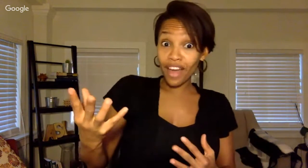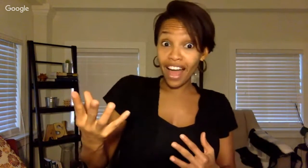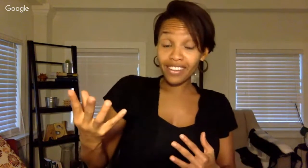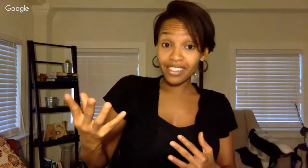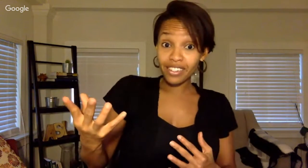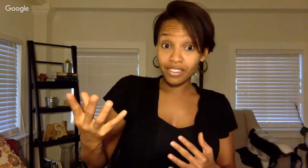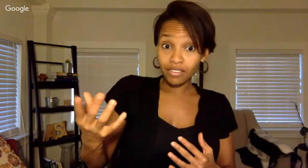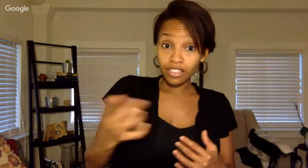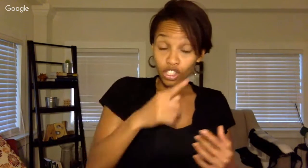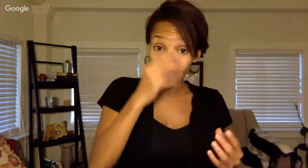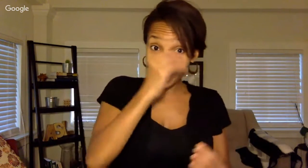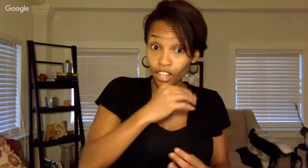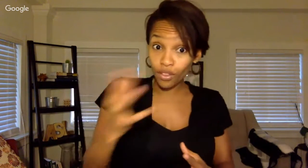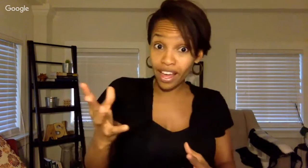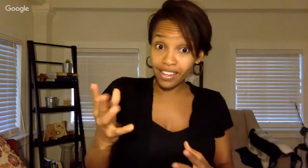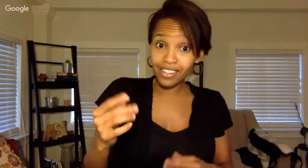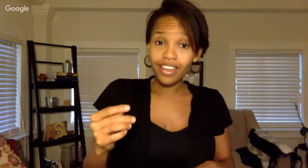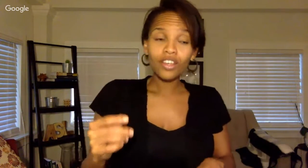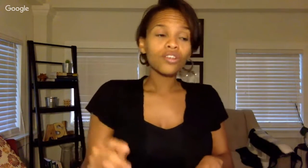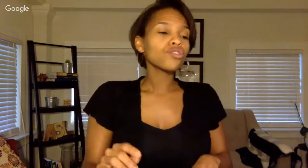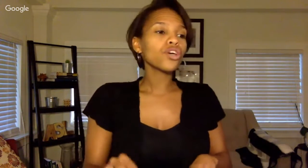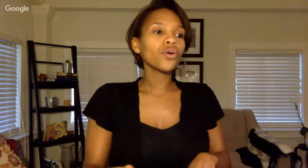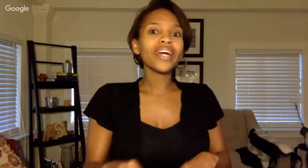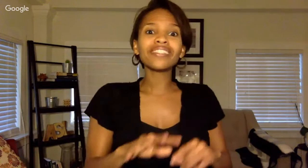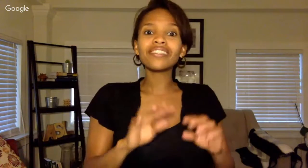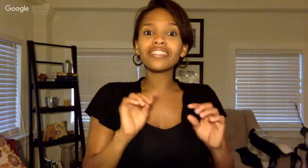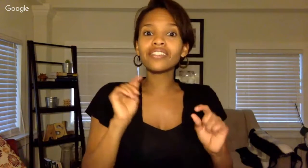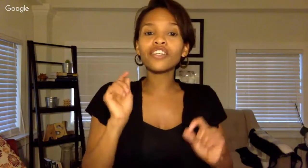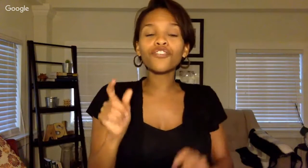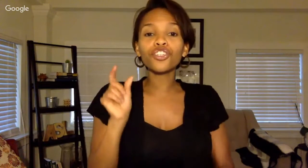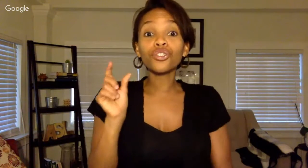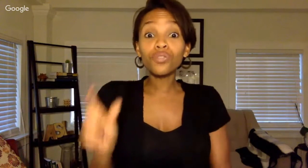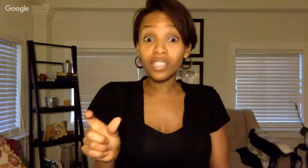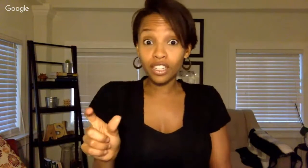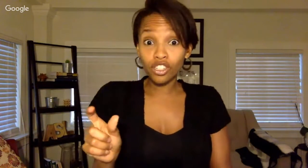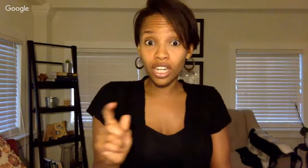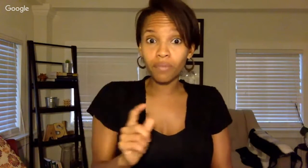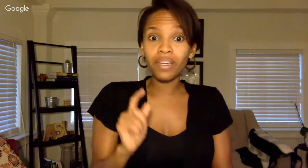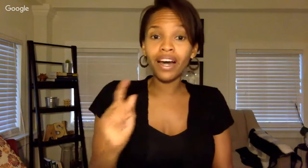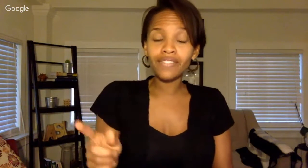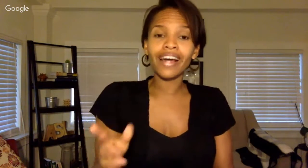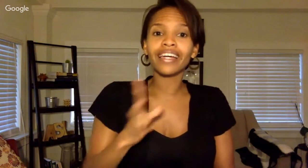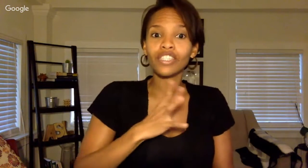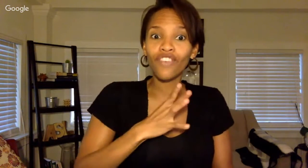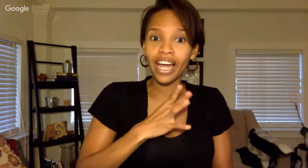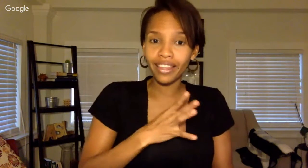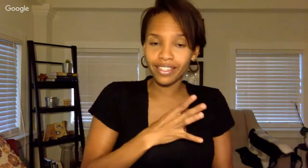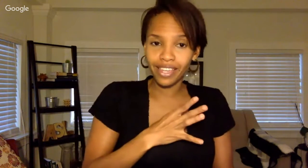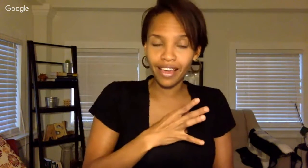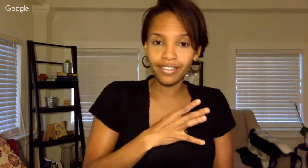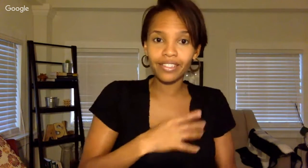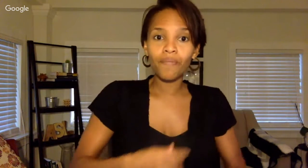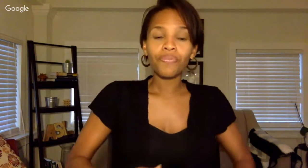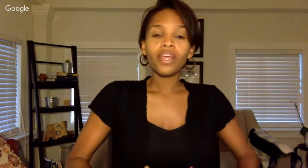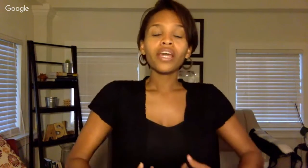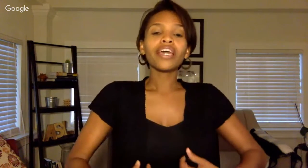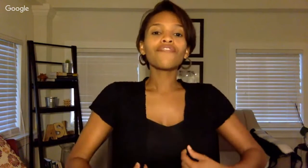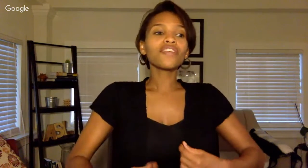that? Did she tell you that? So it's a different usage, and because of that, it's fine in this case. If the